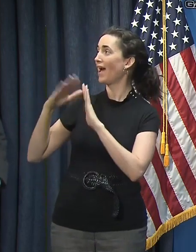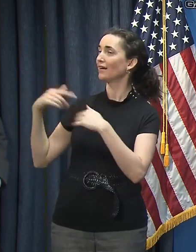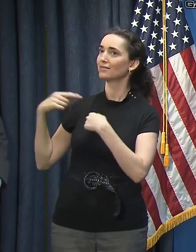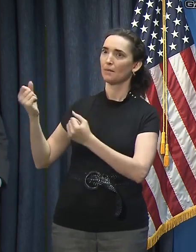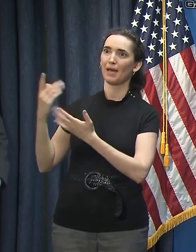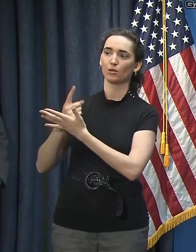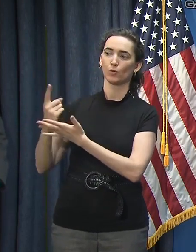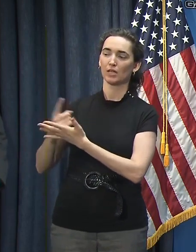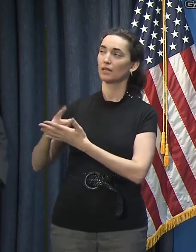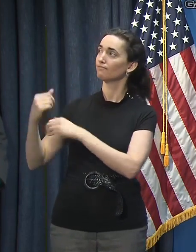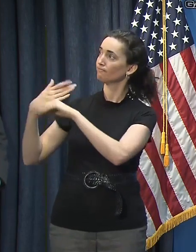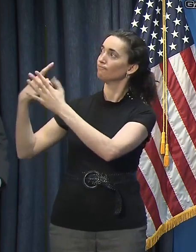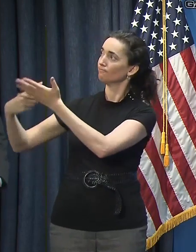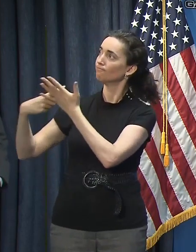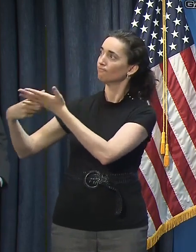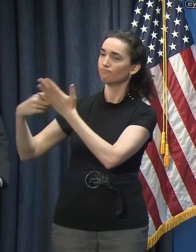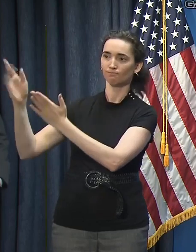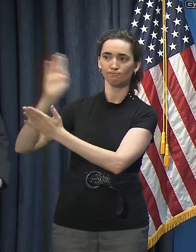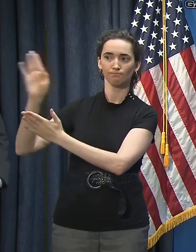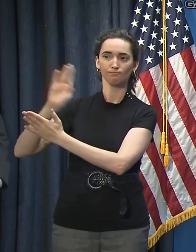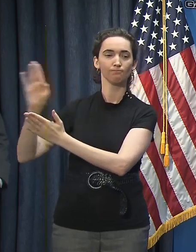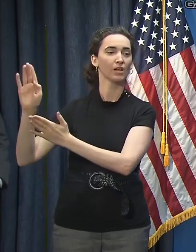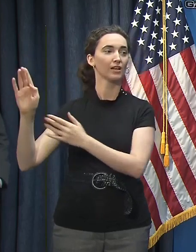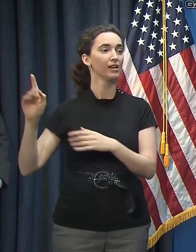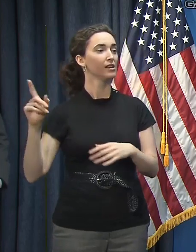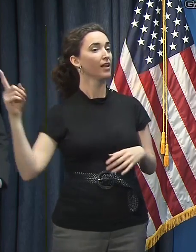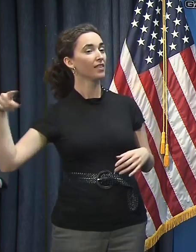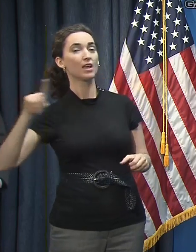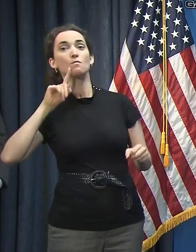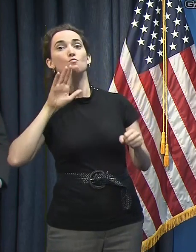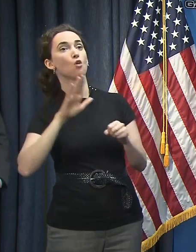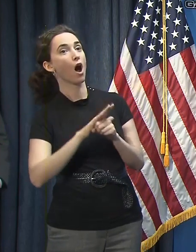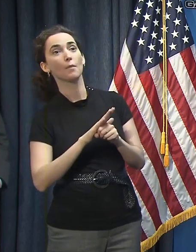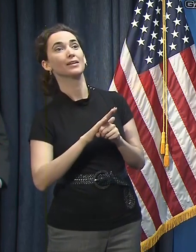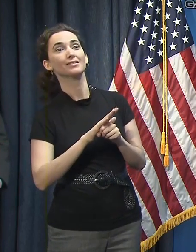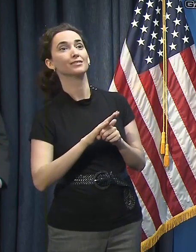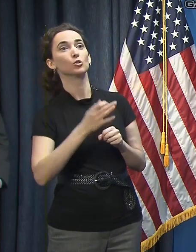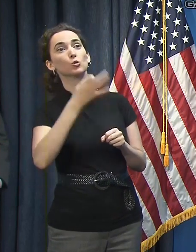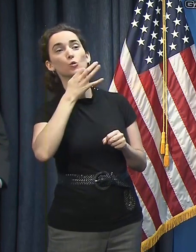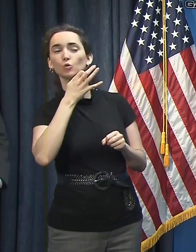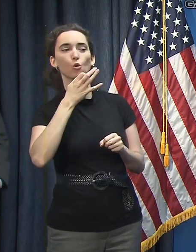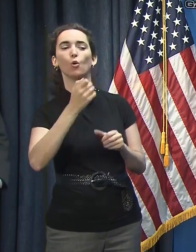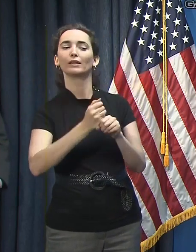now that they're not promising that before another year or so.